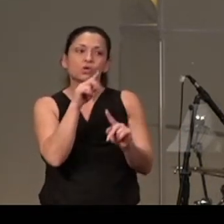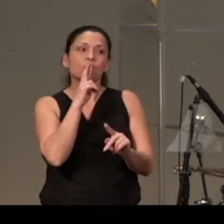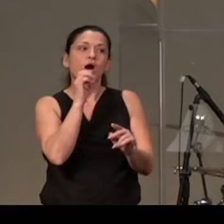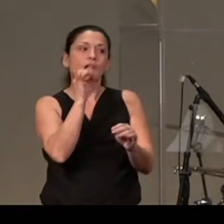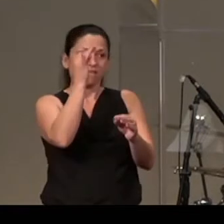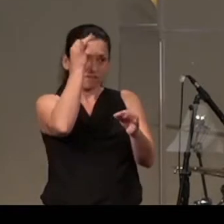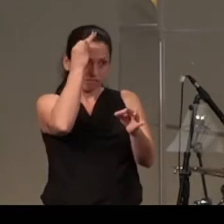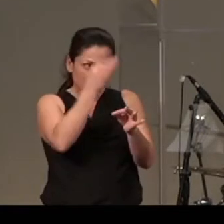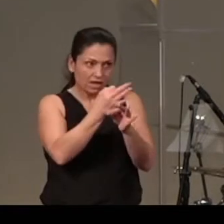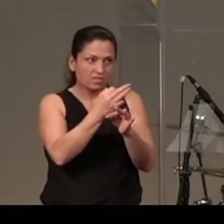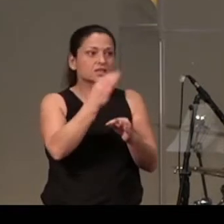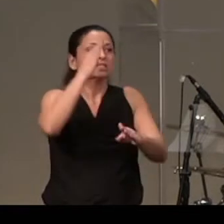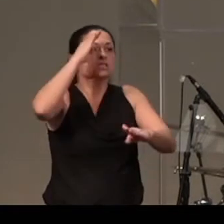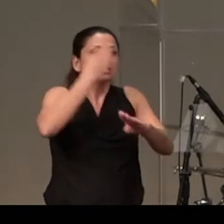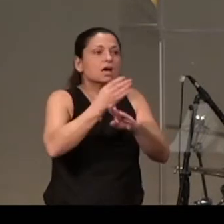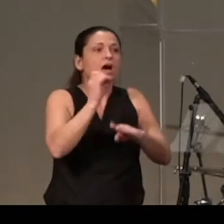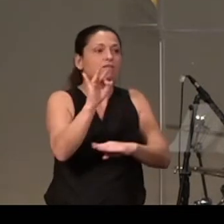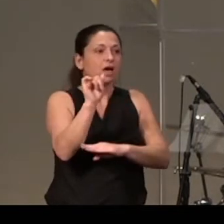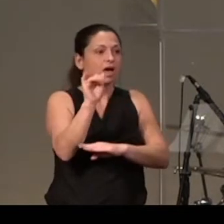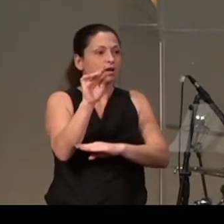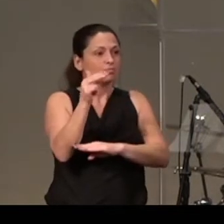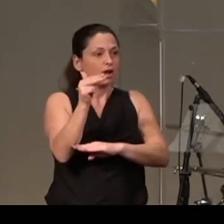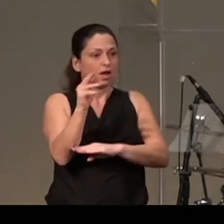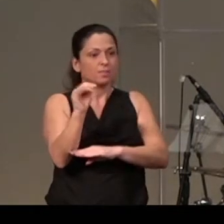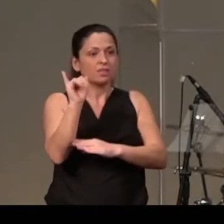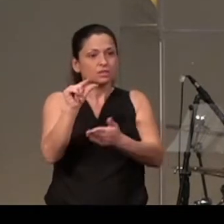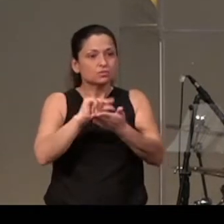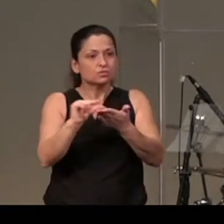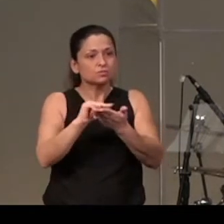of Abraham. The scriptures foreseeing